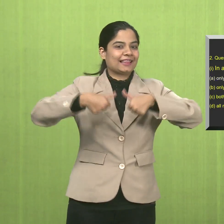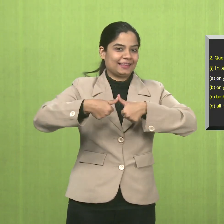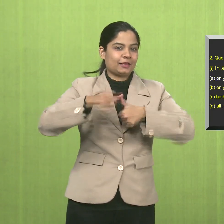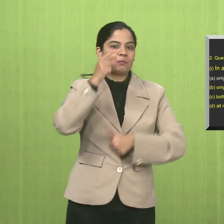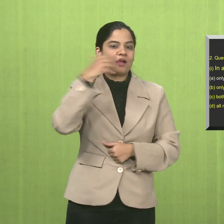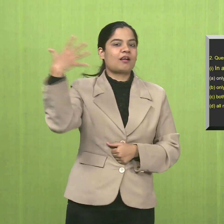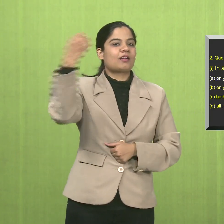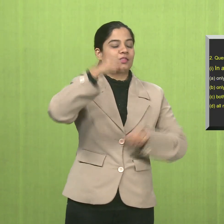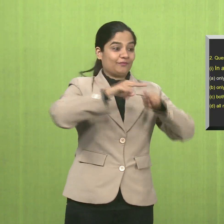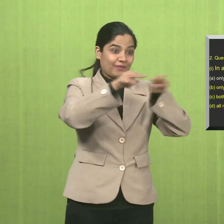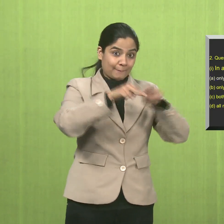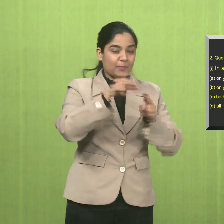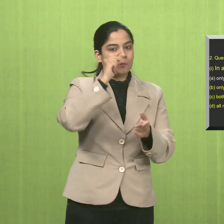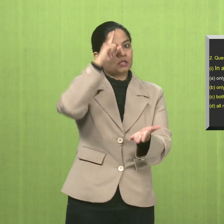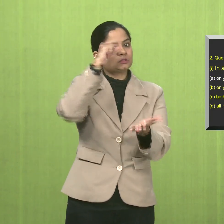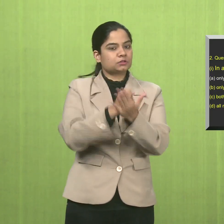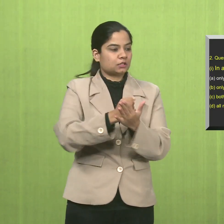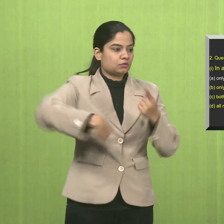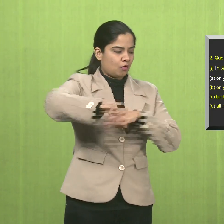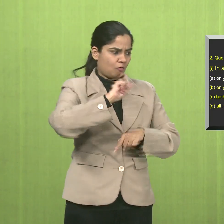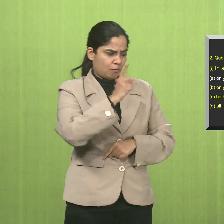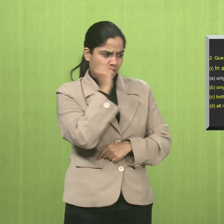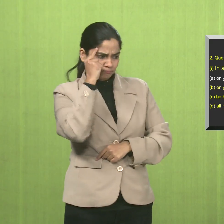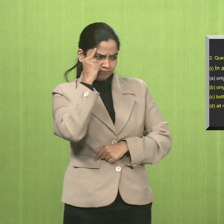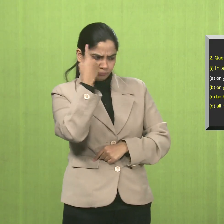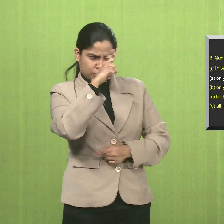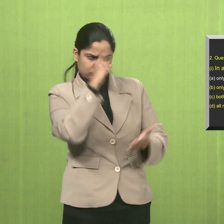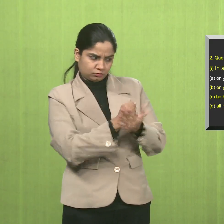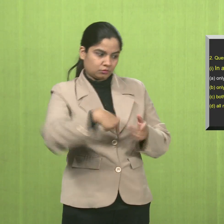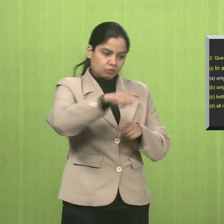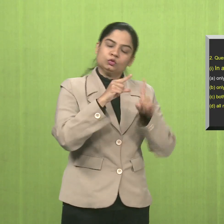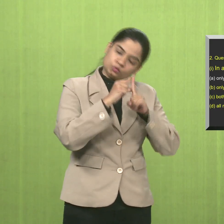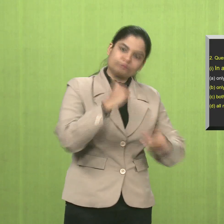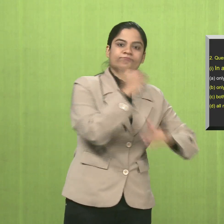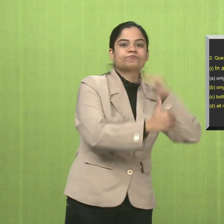male head of the family is the decision maker in joint families.